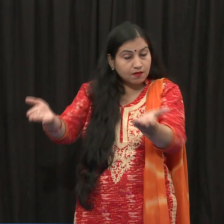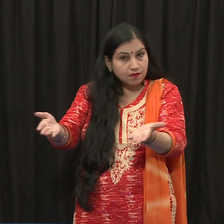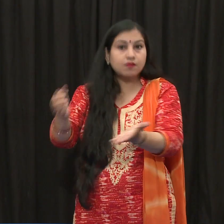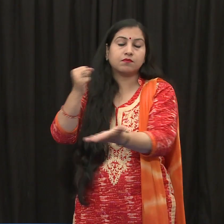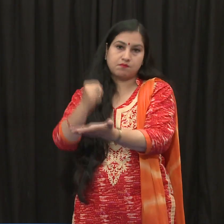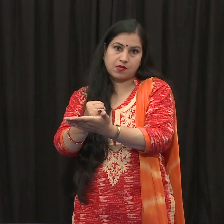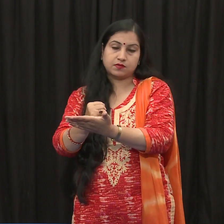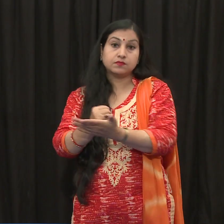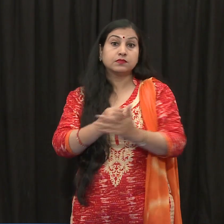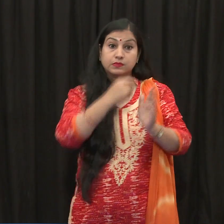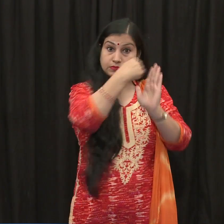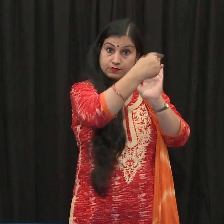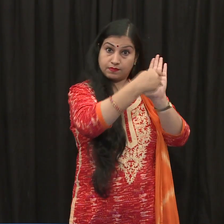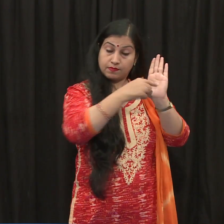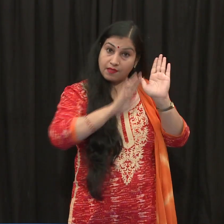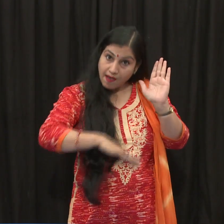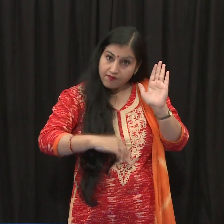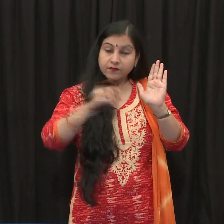without any discrimination of any kind.